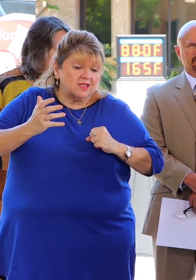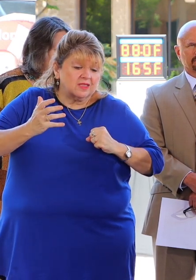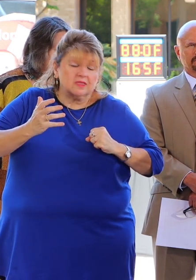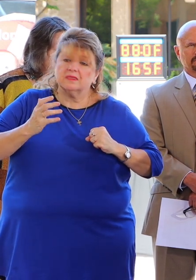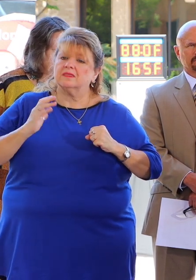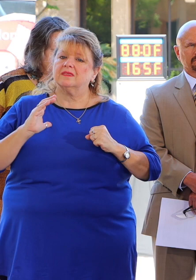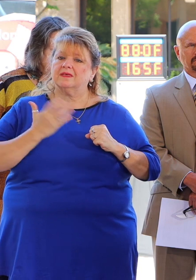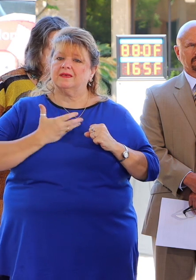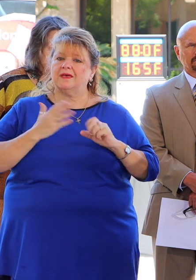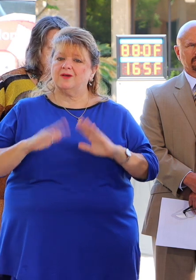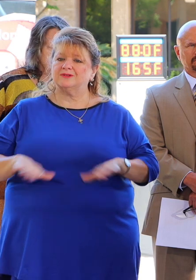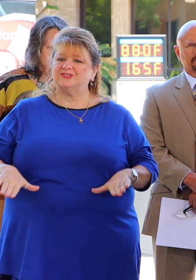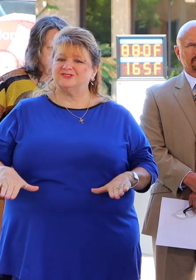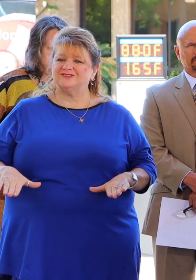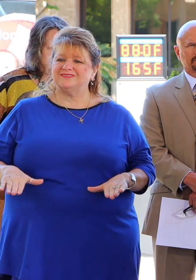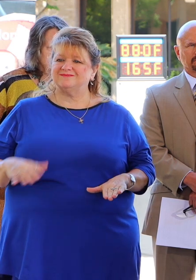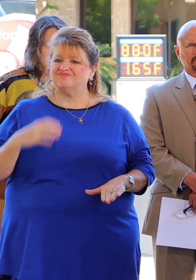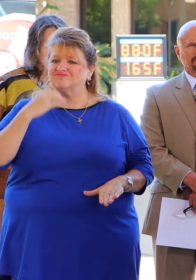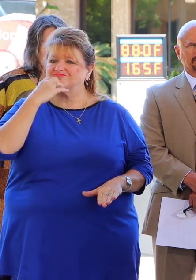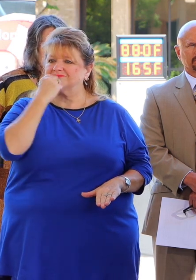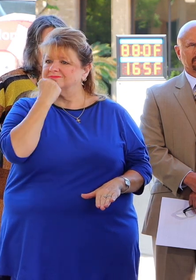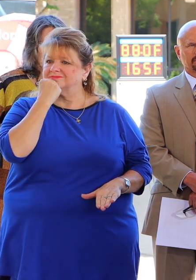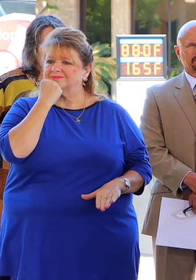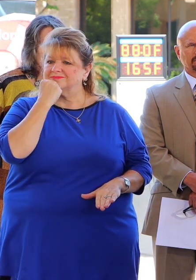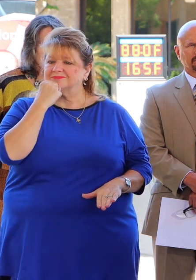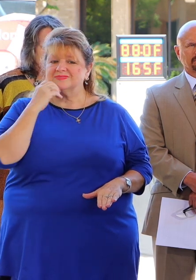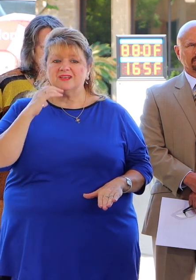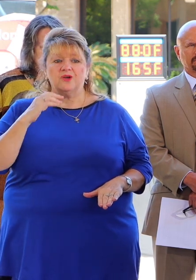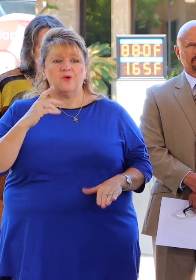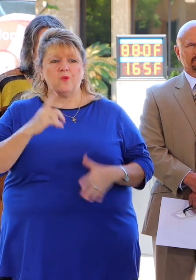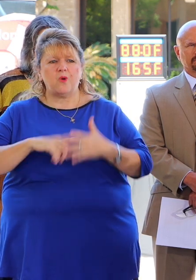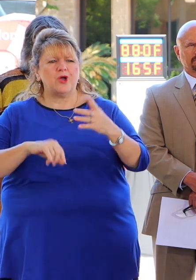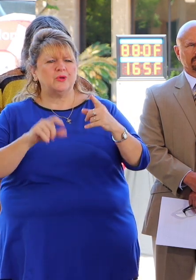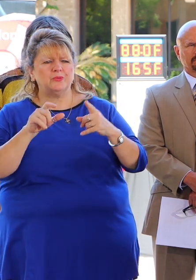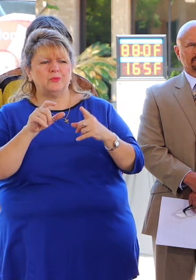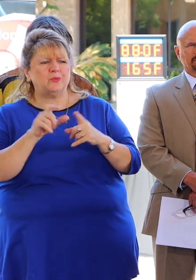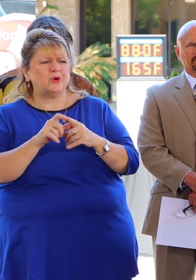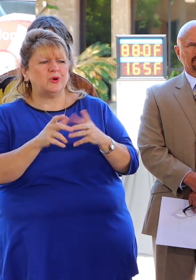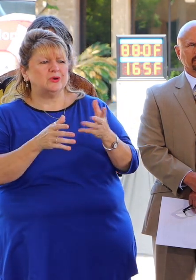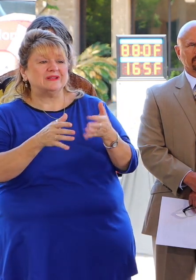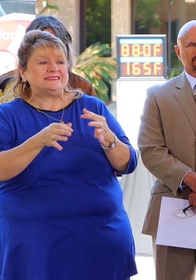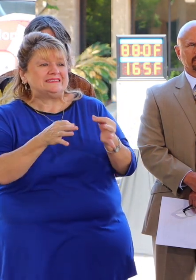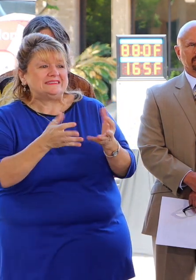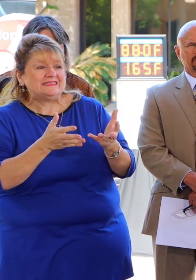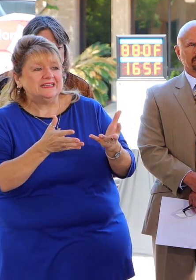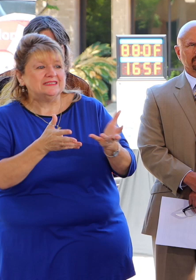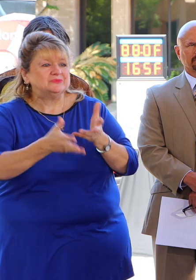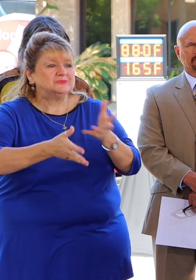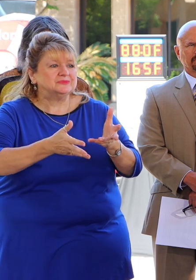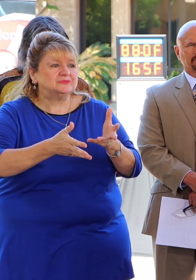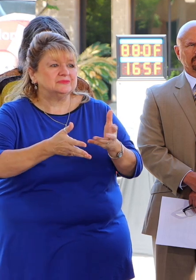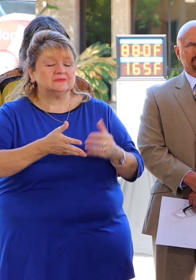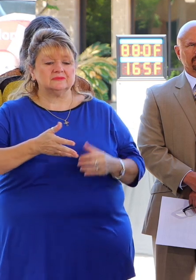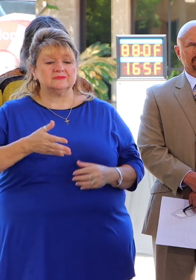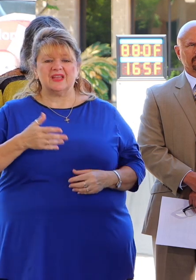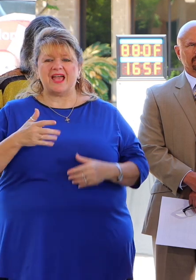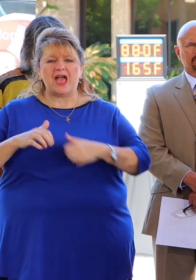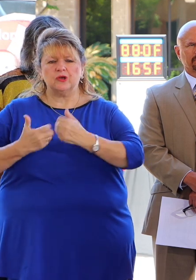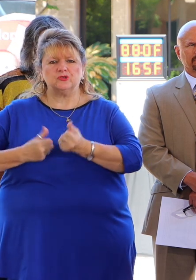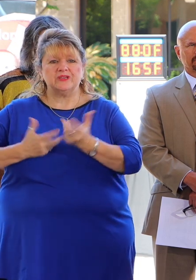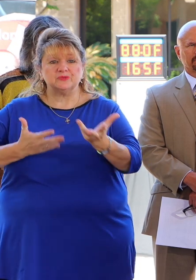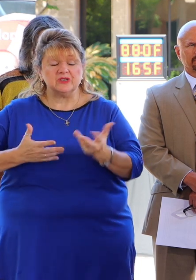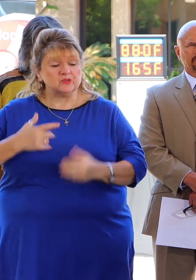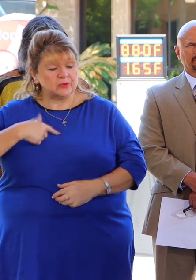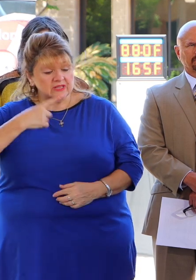our children? There are no adequate words or expression, yet we continue to say, I love you,